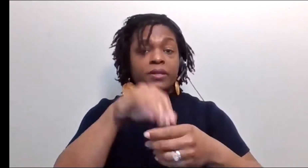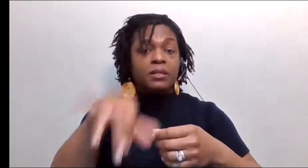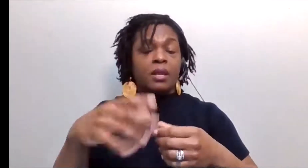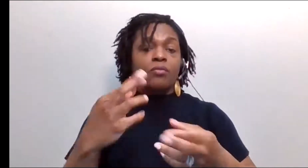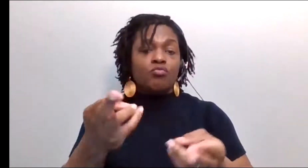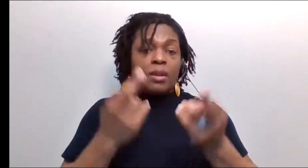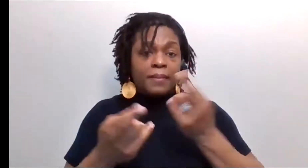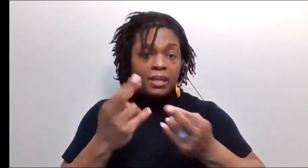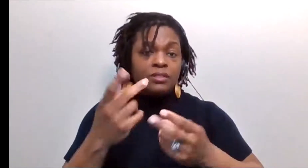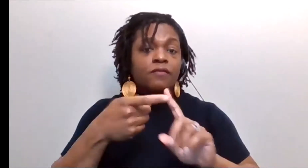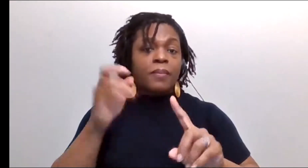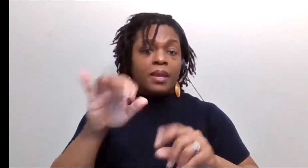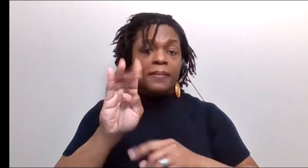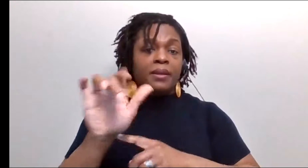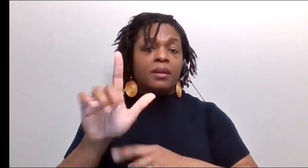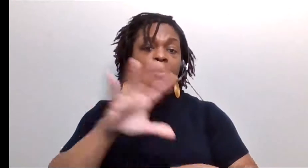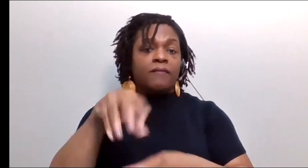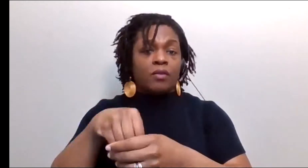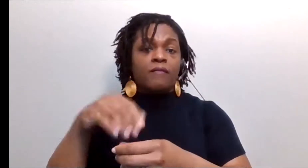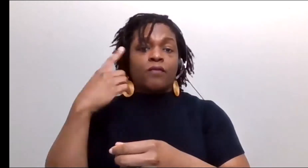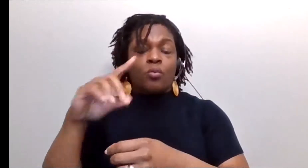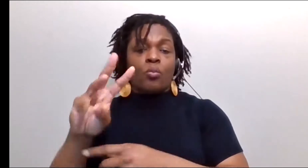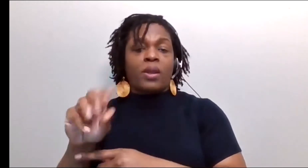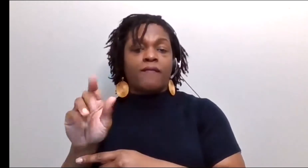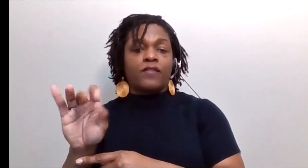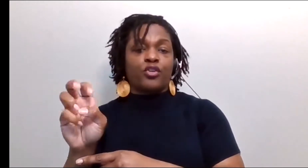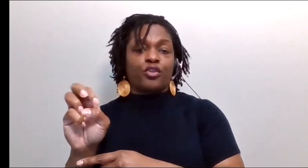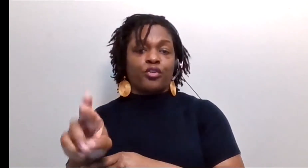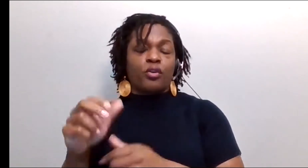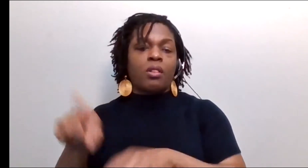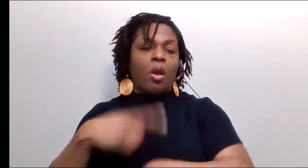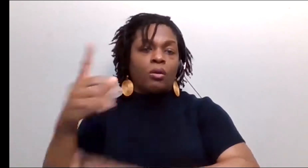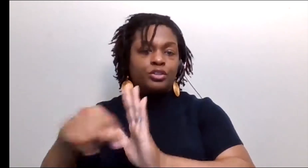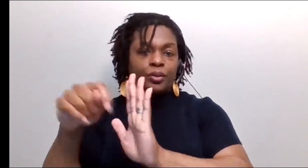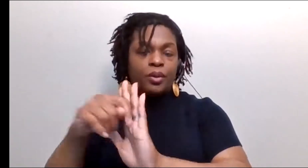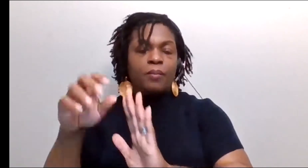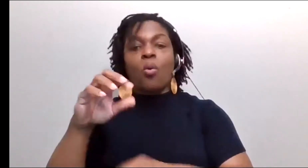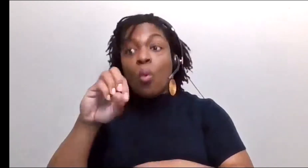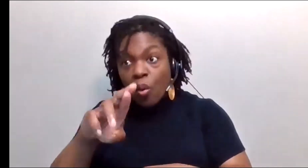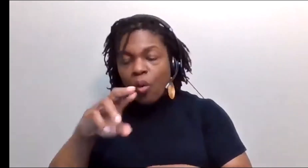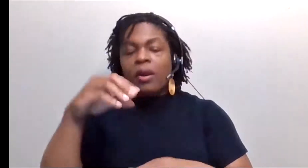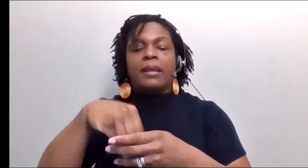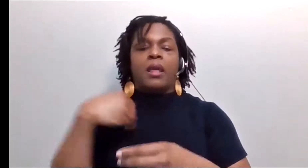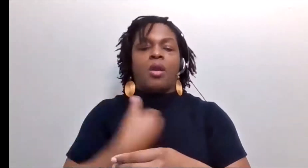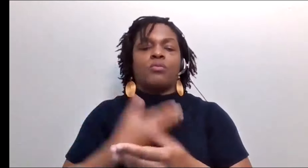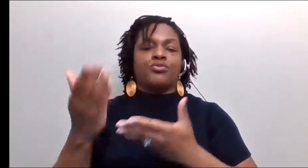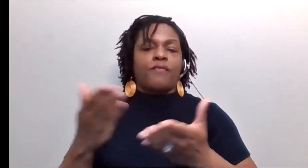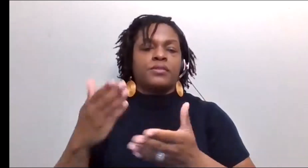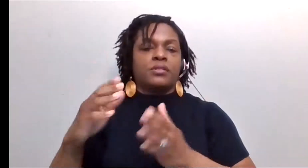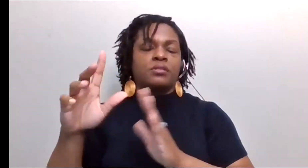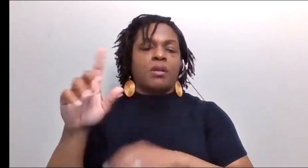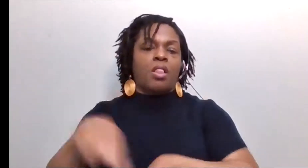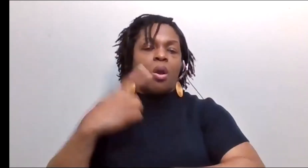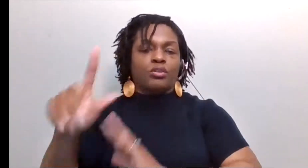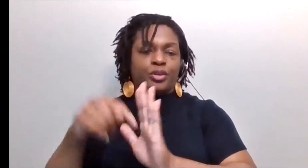recommendations from that bill into the waiver long term or into our services long term. And that is underway. And we vow